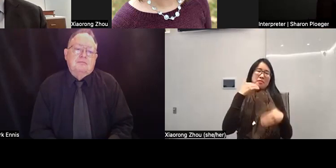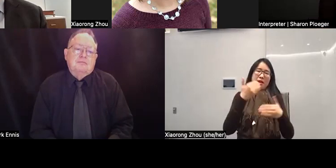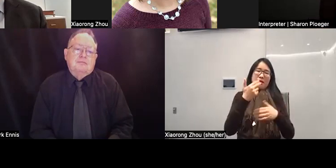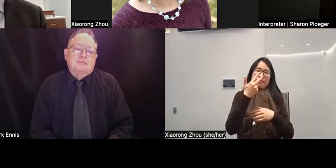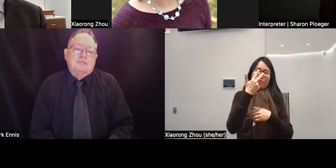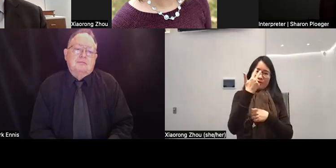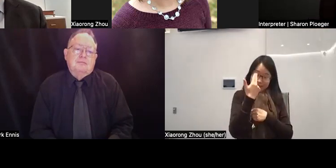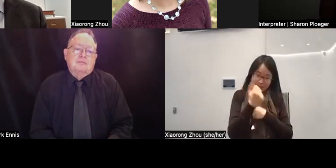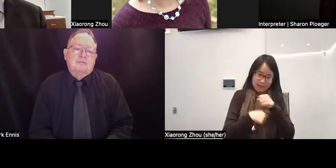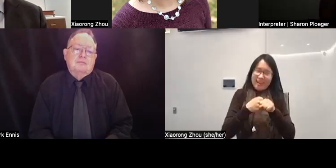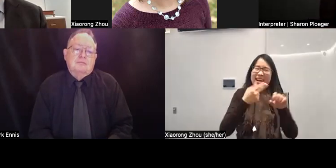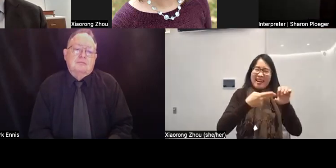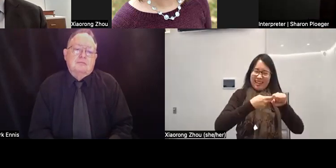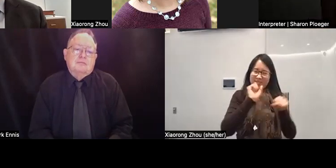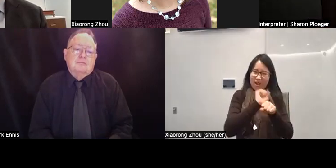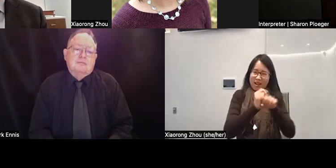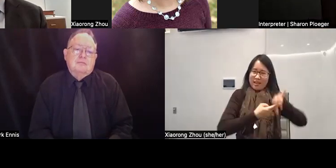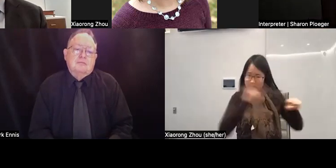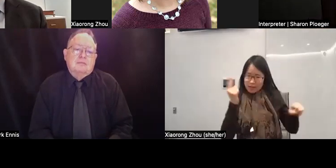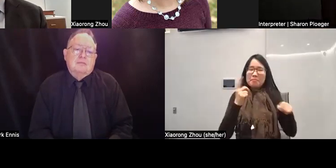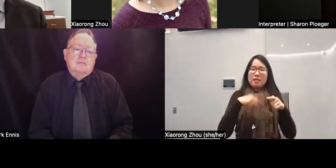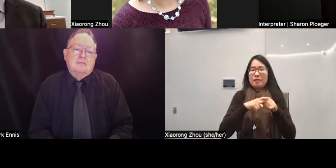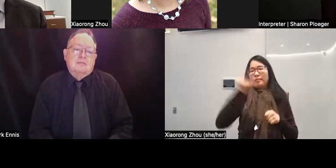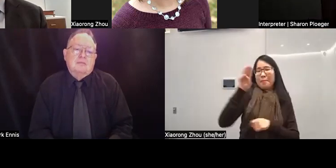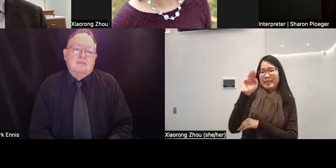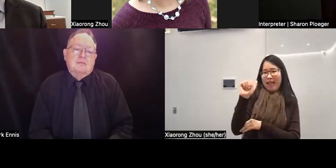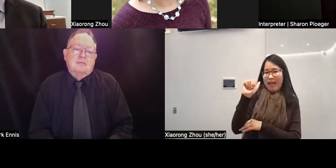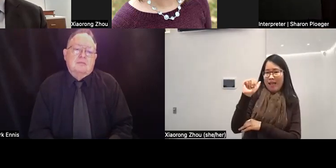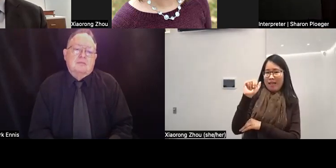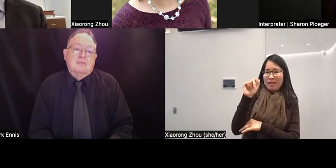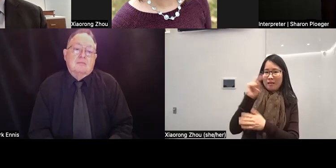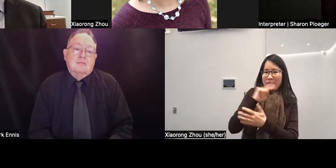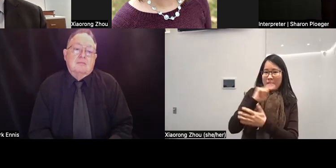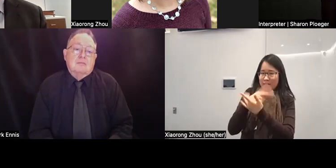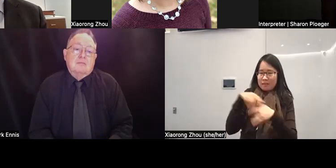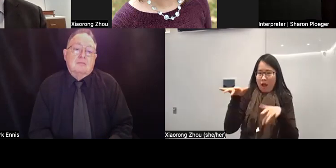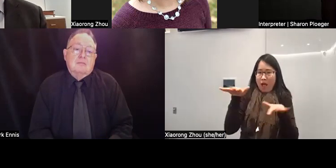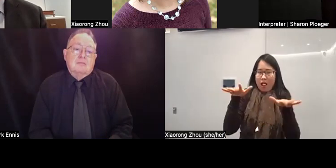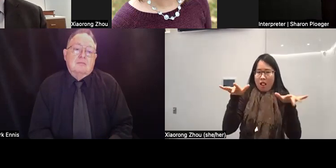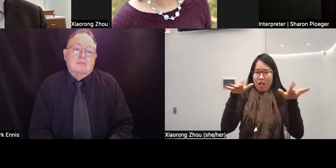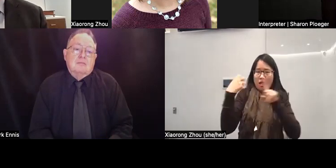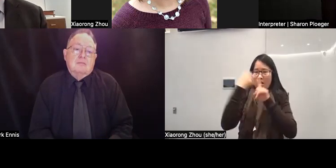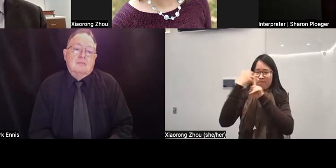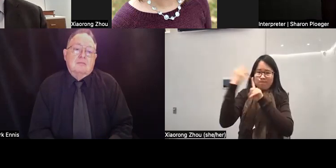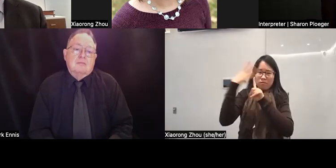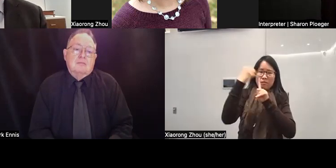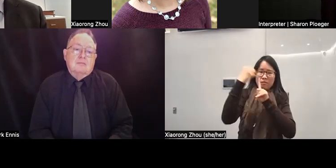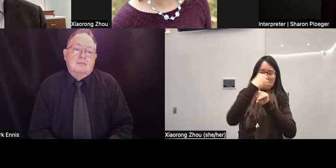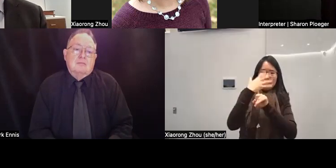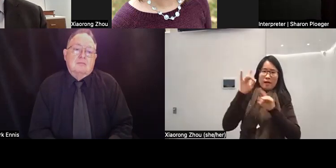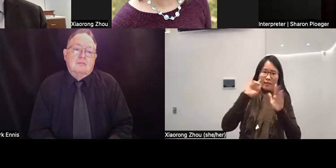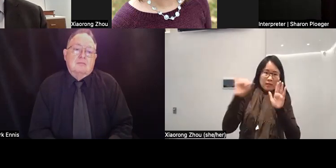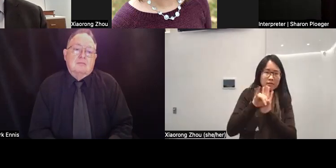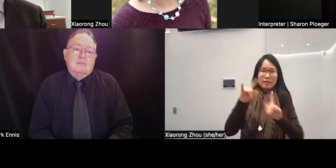find jobs. I wasn't able to find employment. So once I got finished with school, I went to my graduate